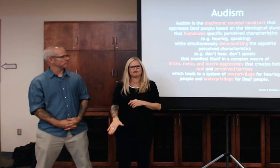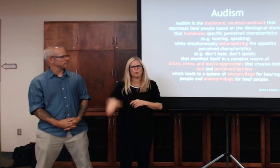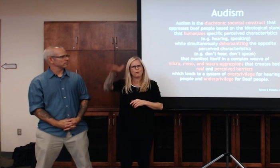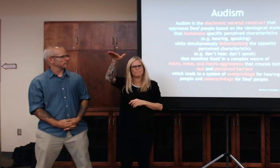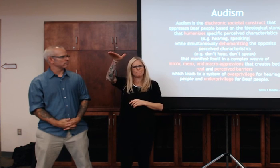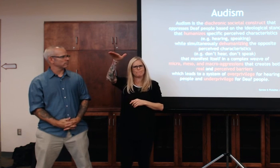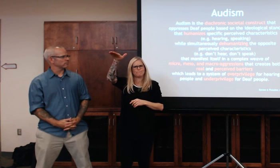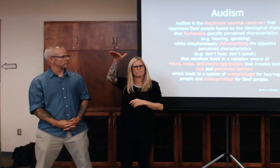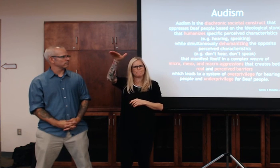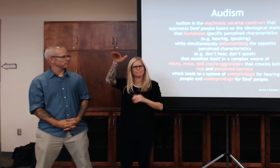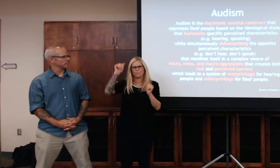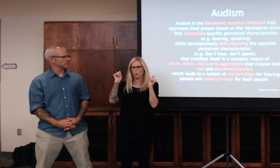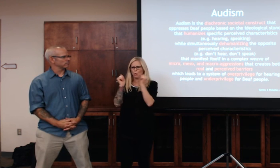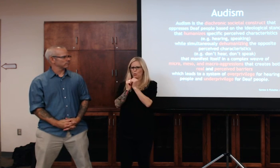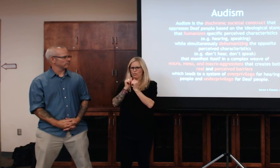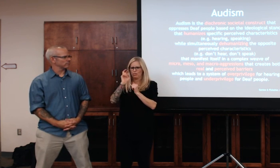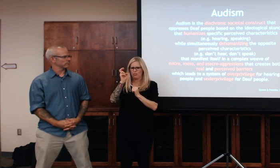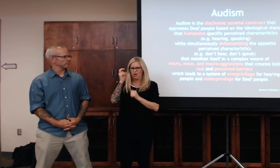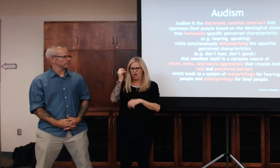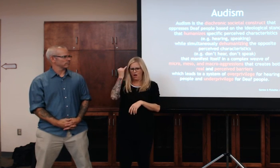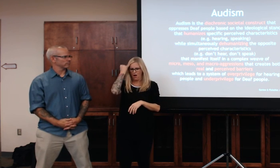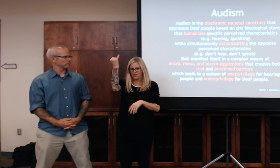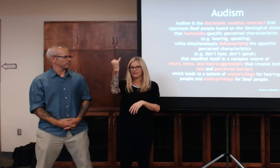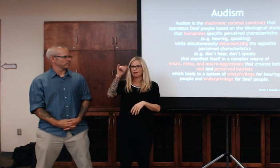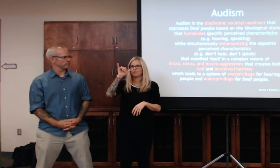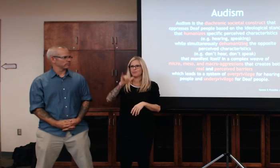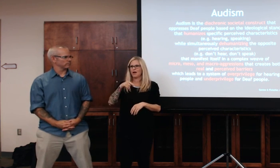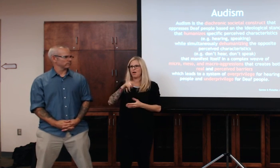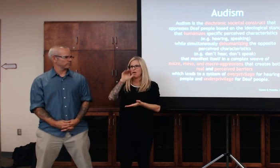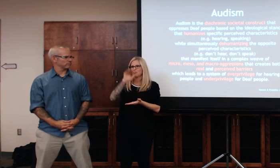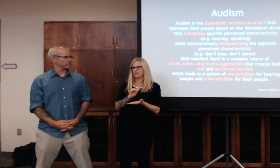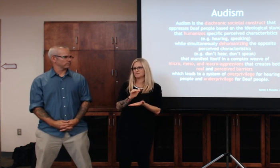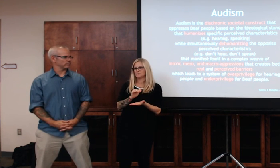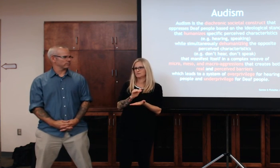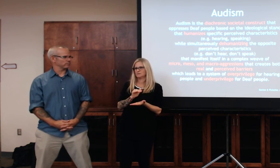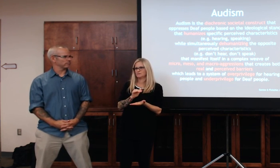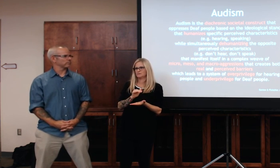No one should grow up with the idea that they are less than.